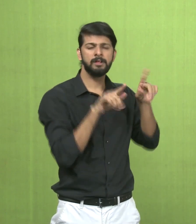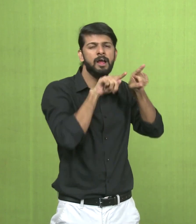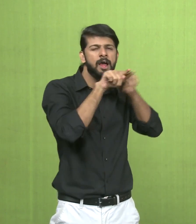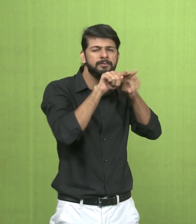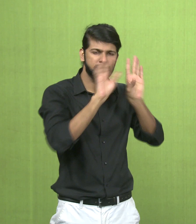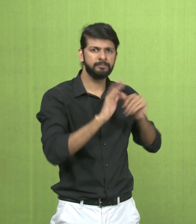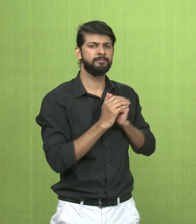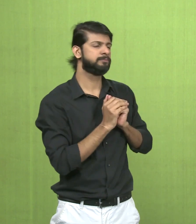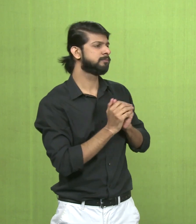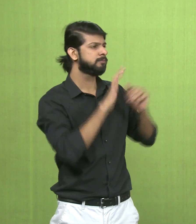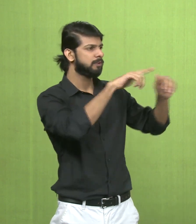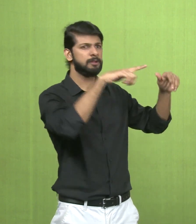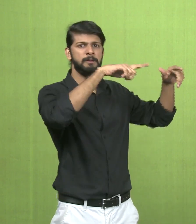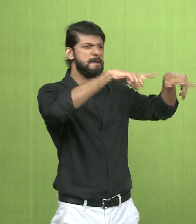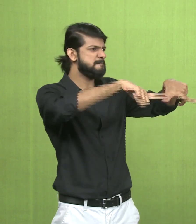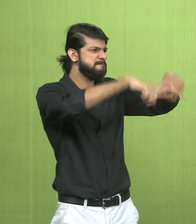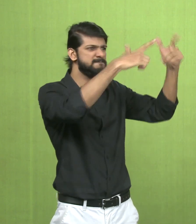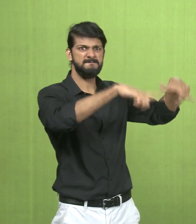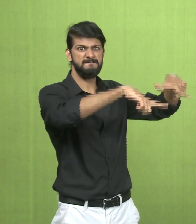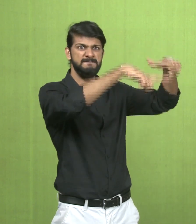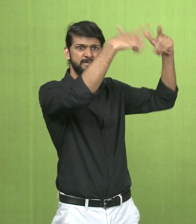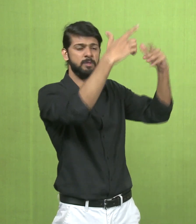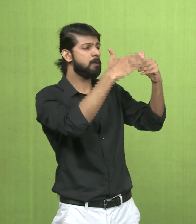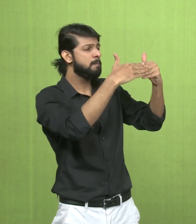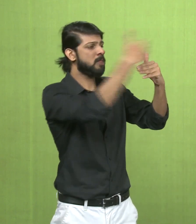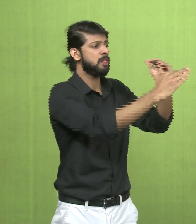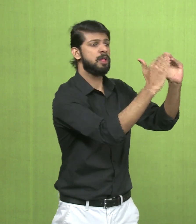but the artist, by depicting the huge trees,